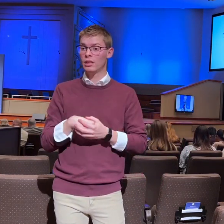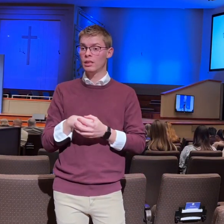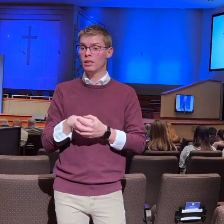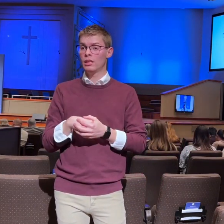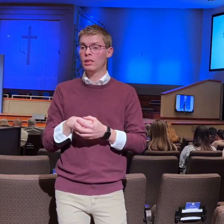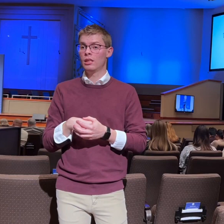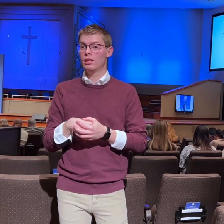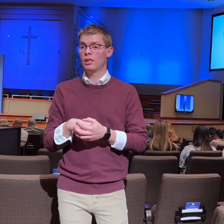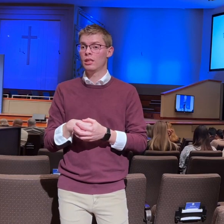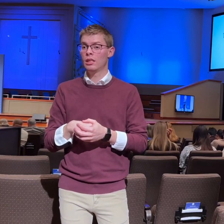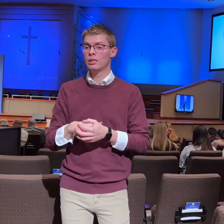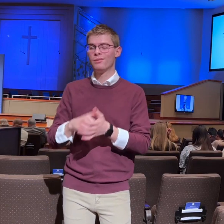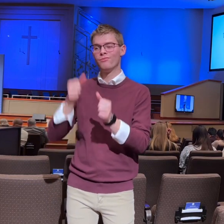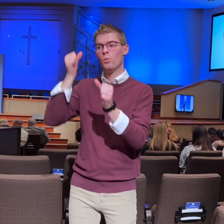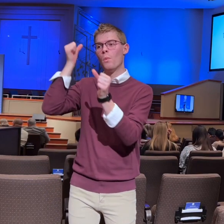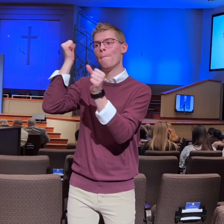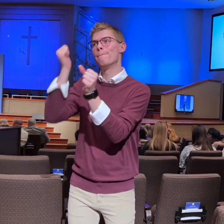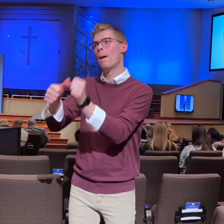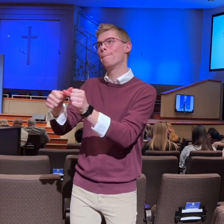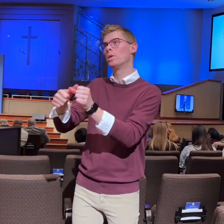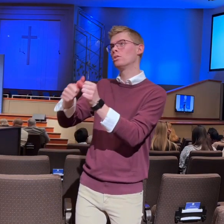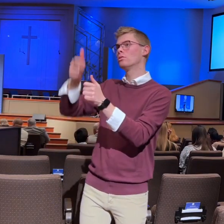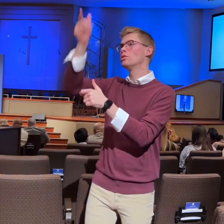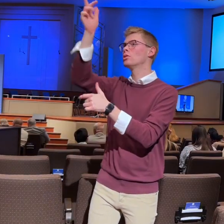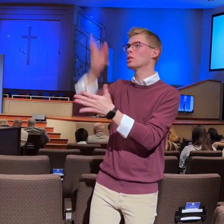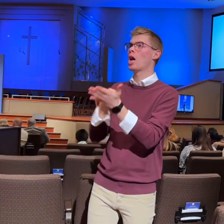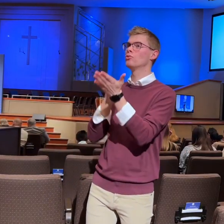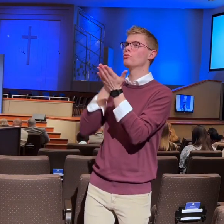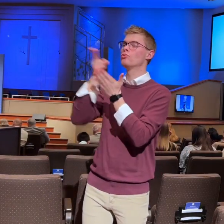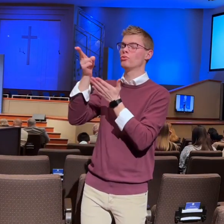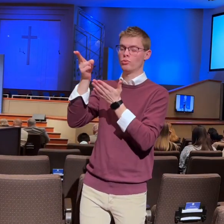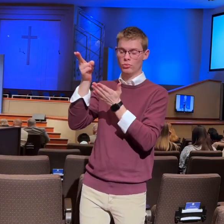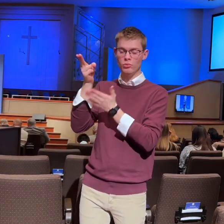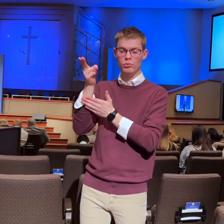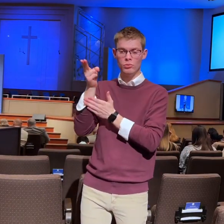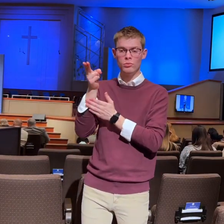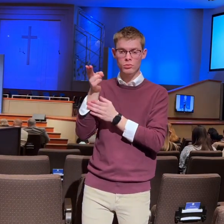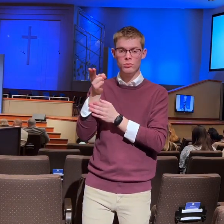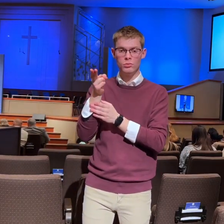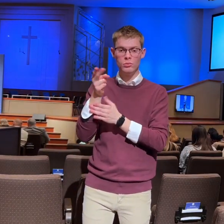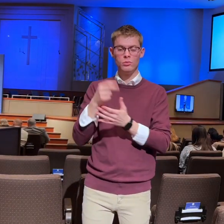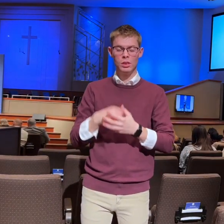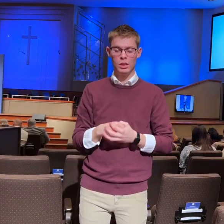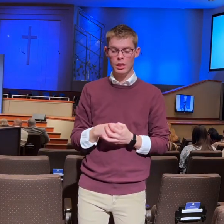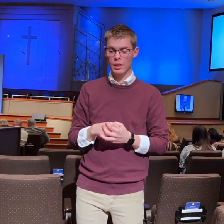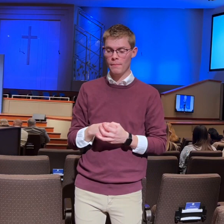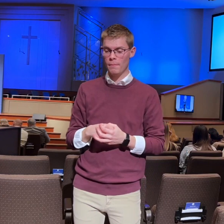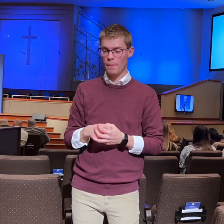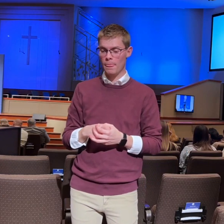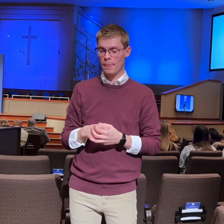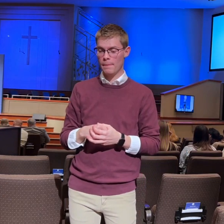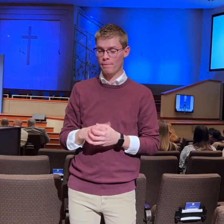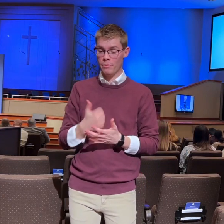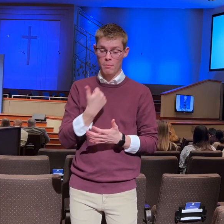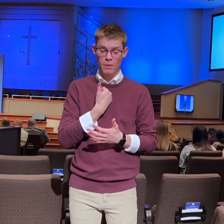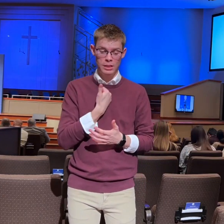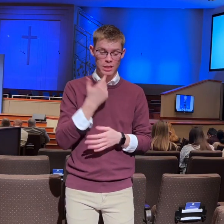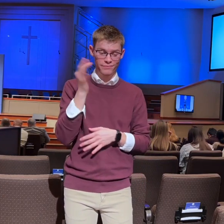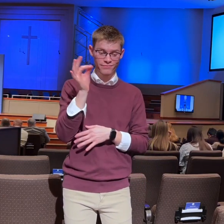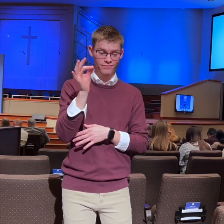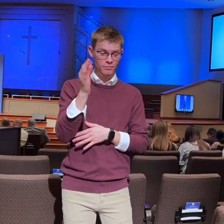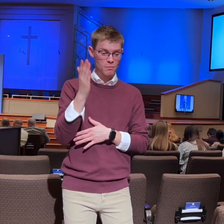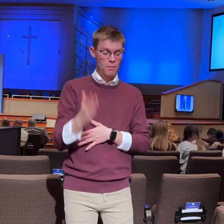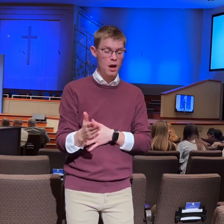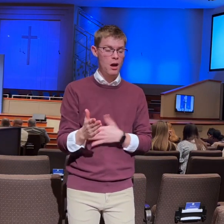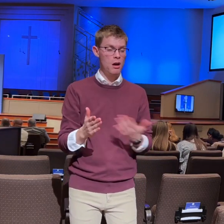the remembrance of truth. We must remember the truth. I speak as your pastor and I love our church.